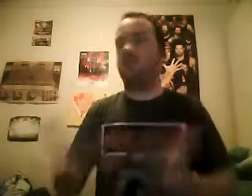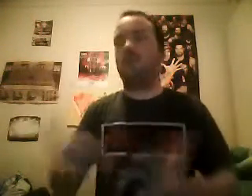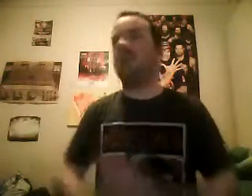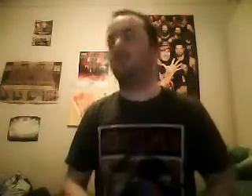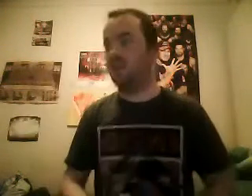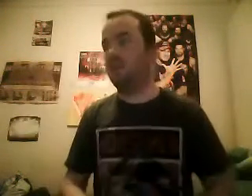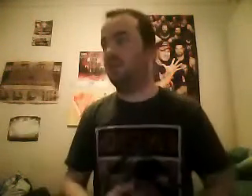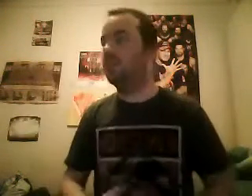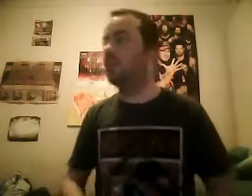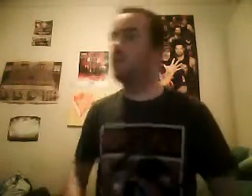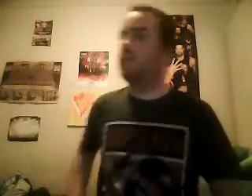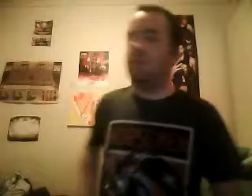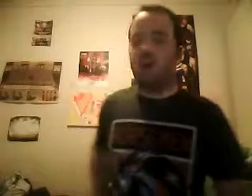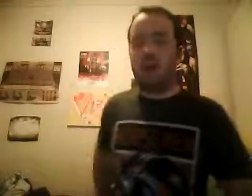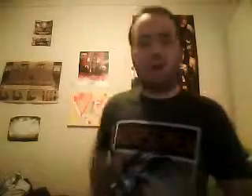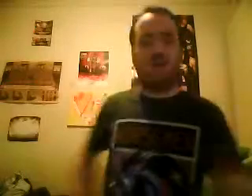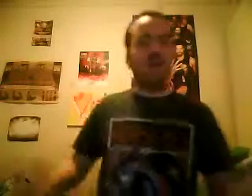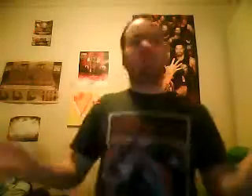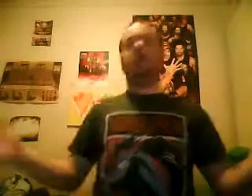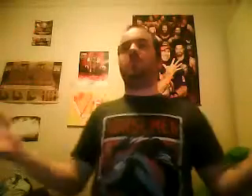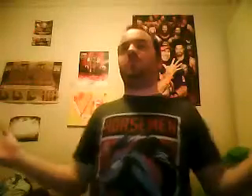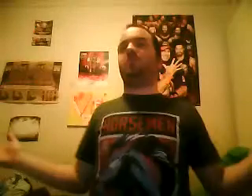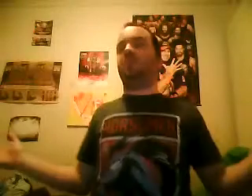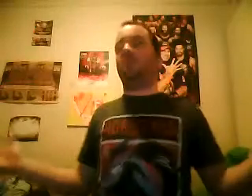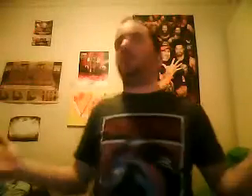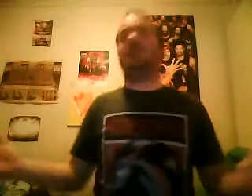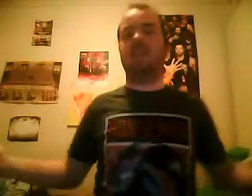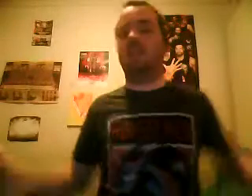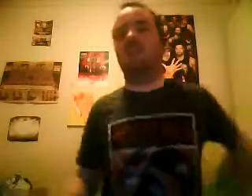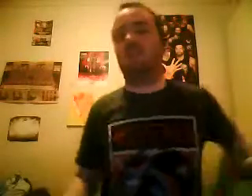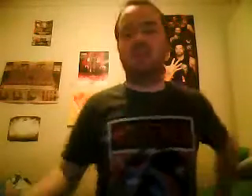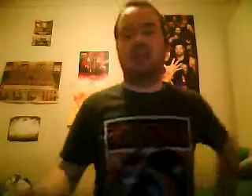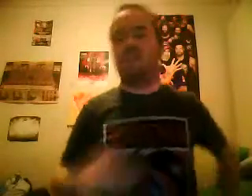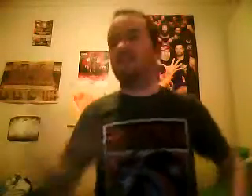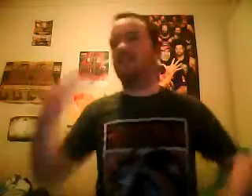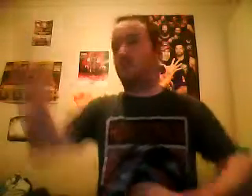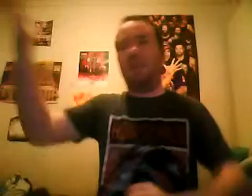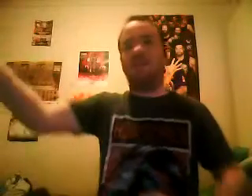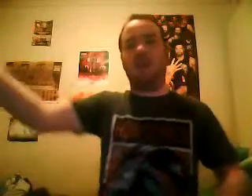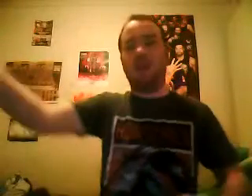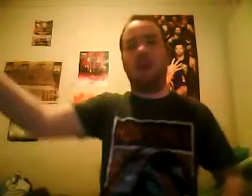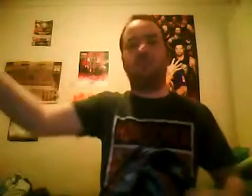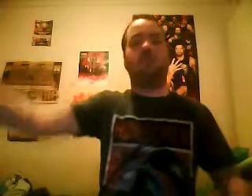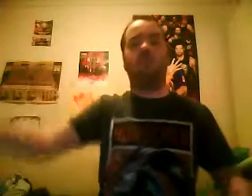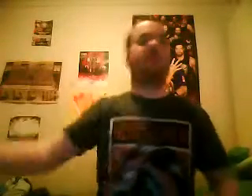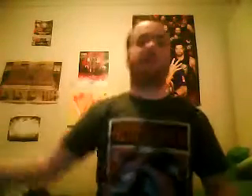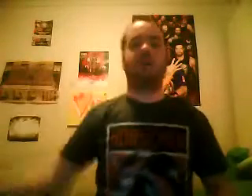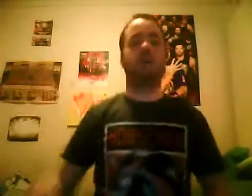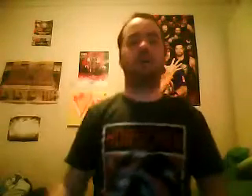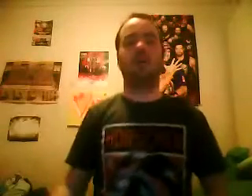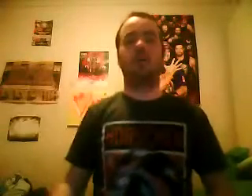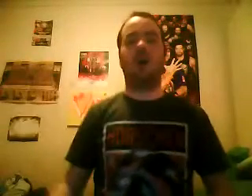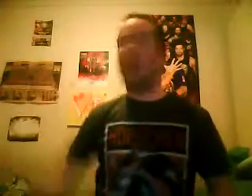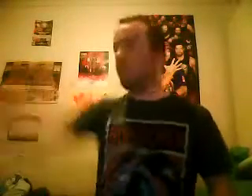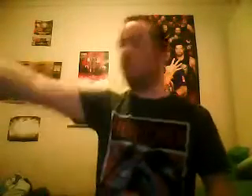ahead and sign it. I don't want Mandy Rose to become like an Eva Marie, and this is the one thing I've been fearing. I don't want all